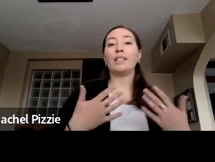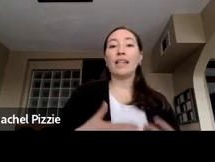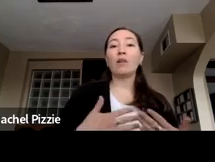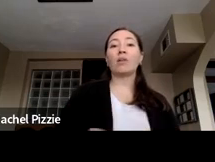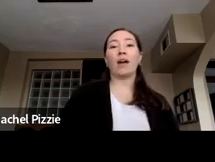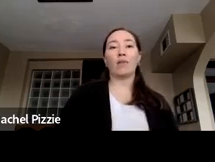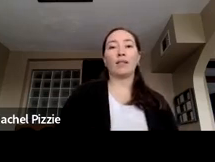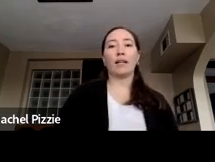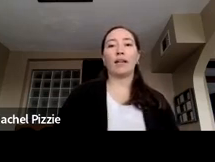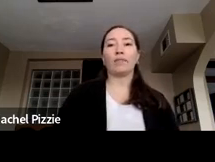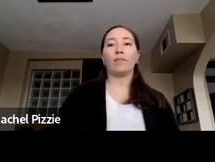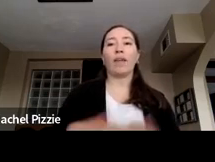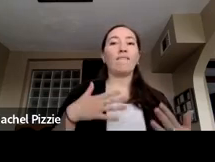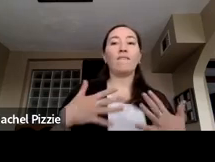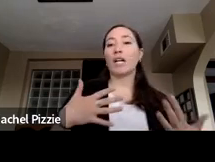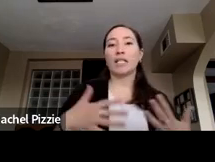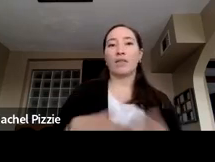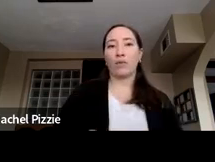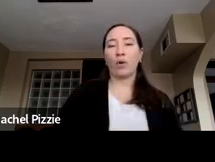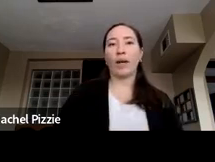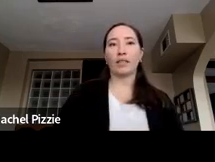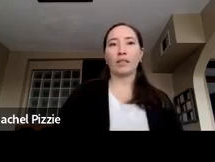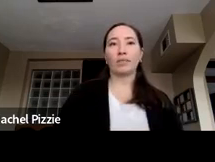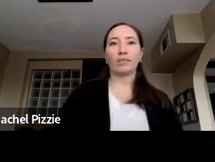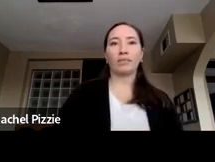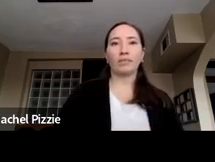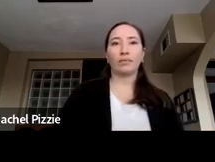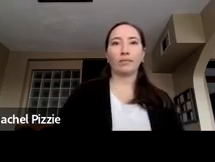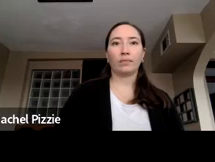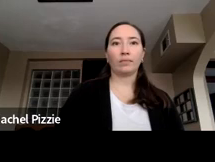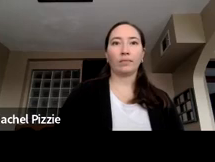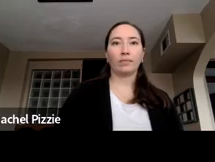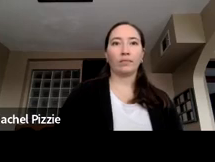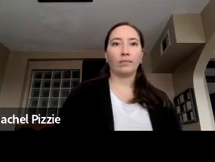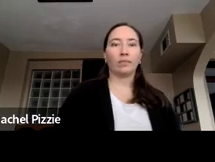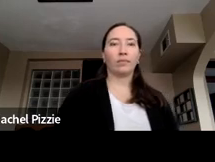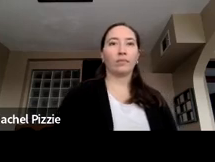you can download that raw data in various different formats.